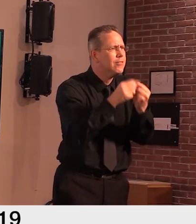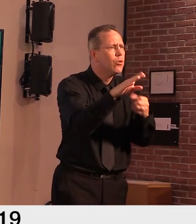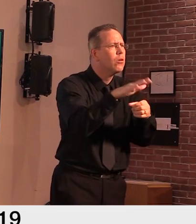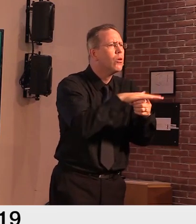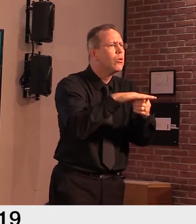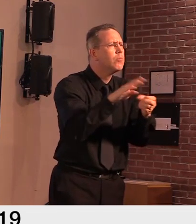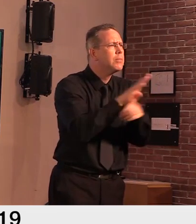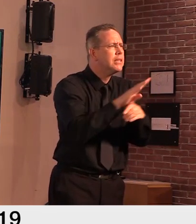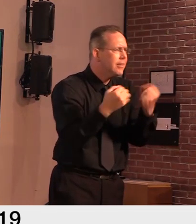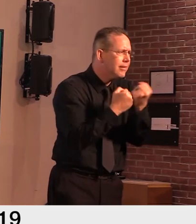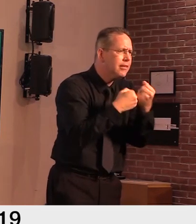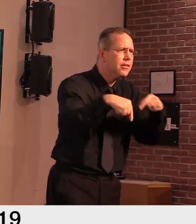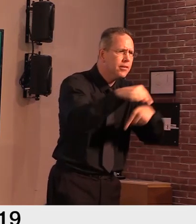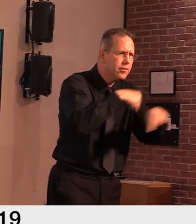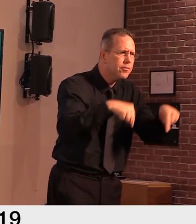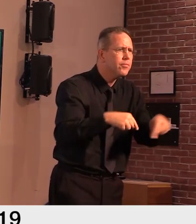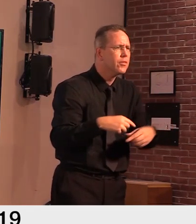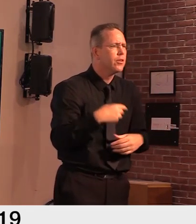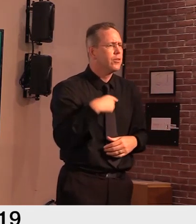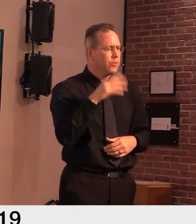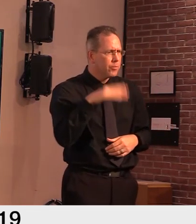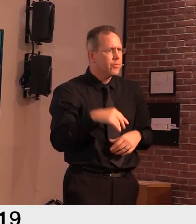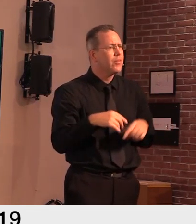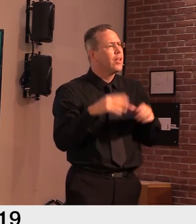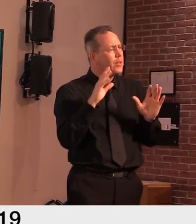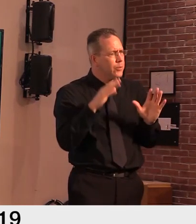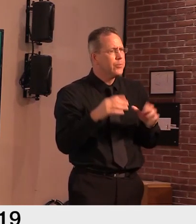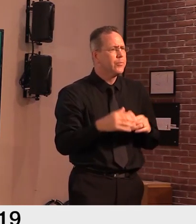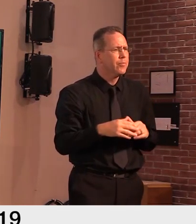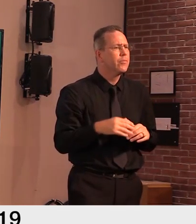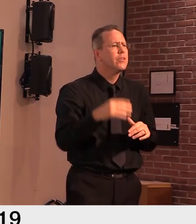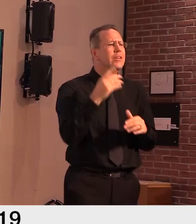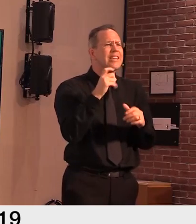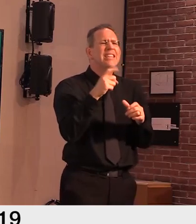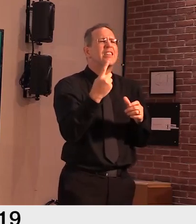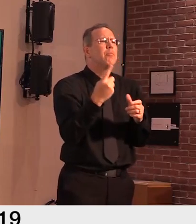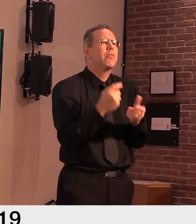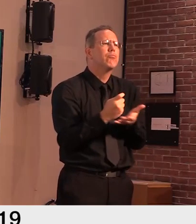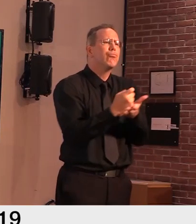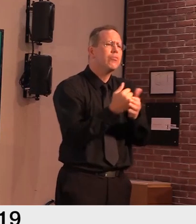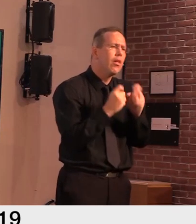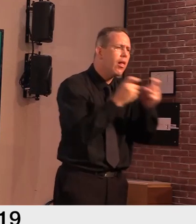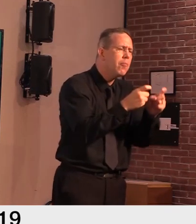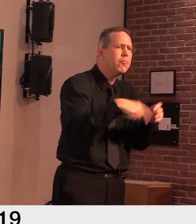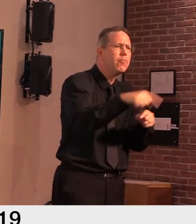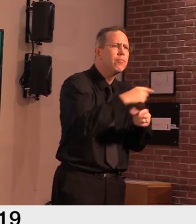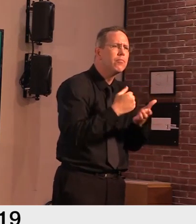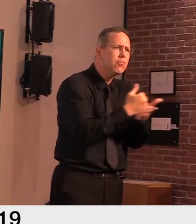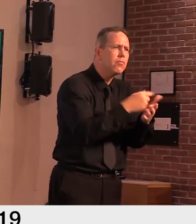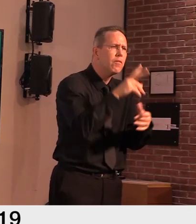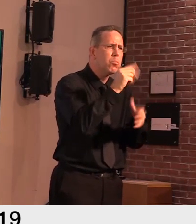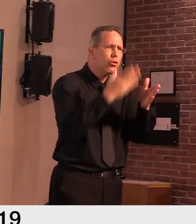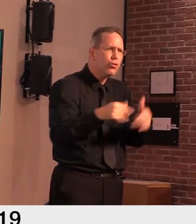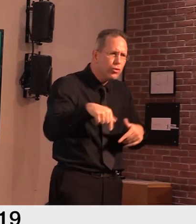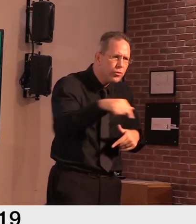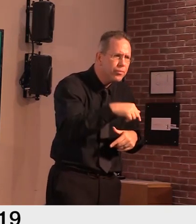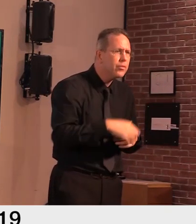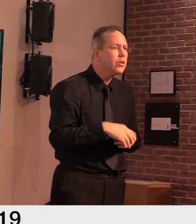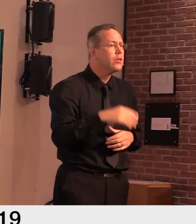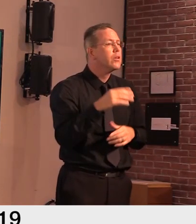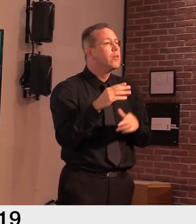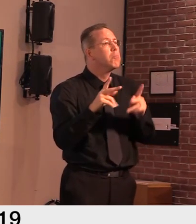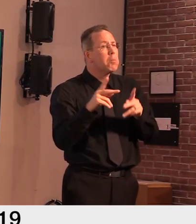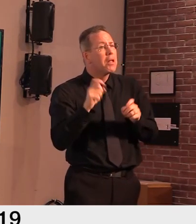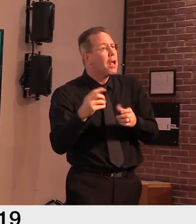will venture out to support these businesses as they begin to open up. Our announcement today will not make the hospitality